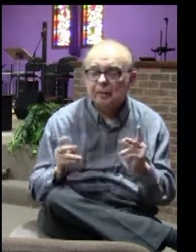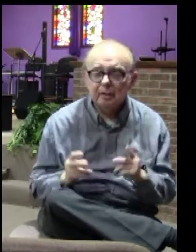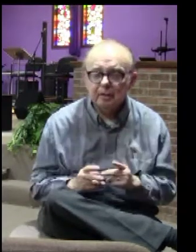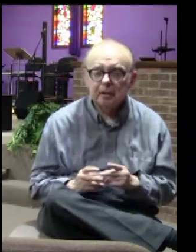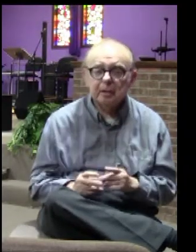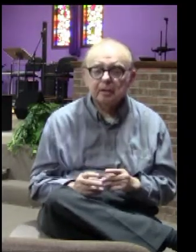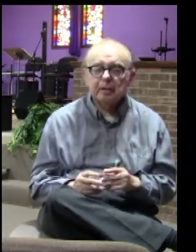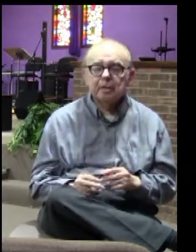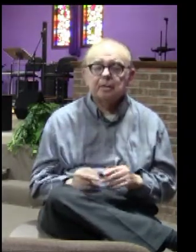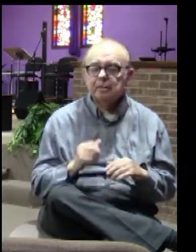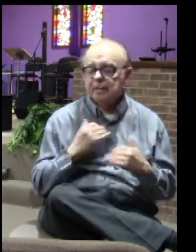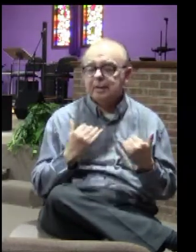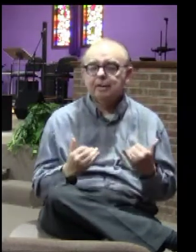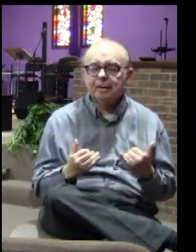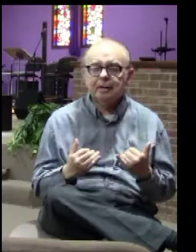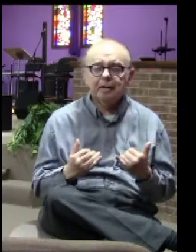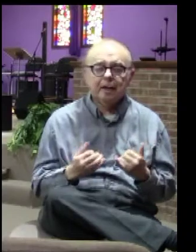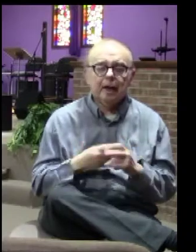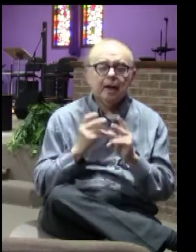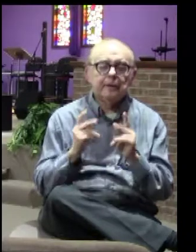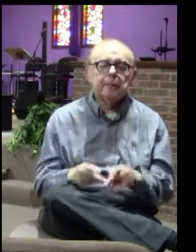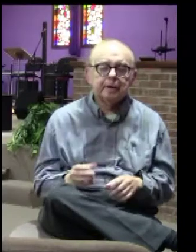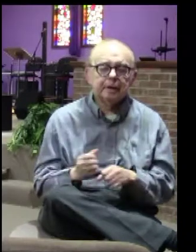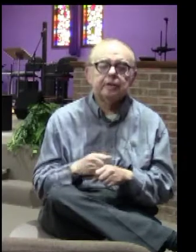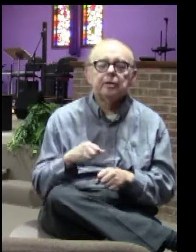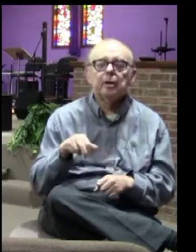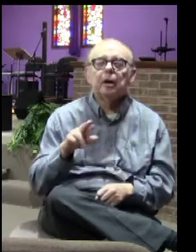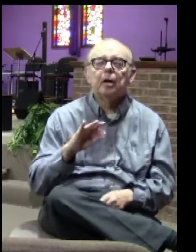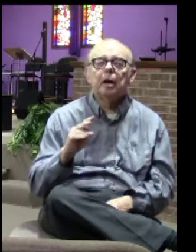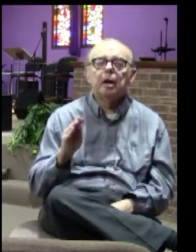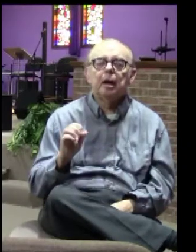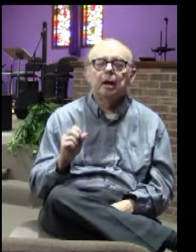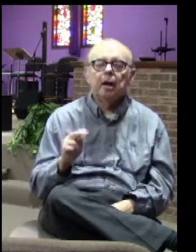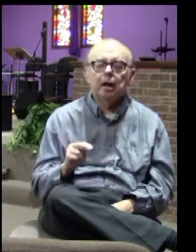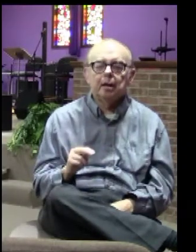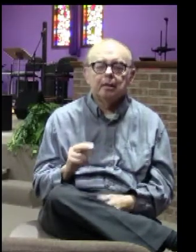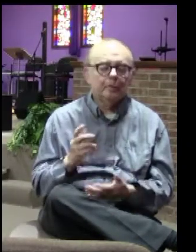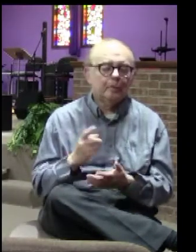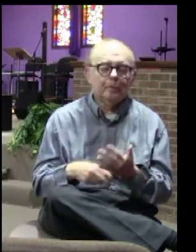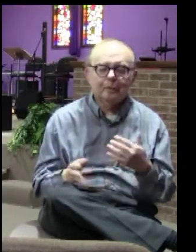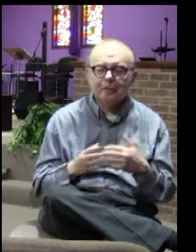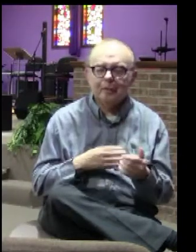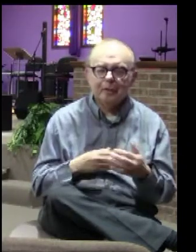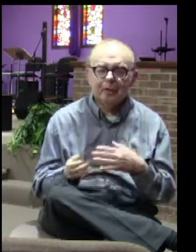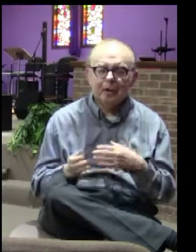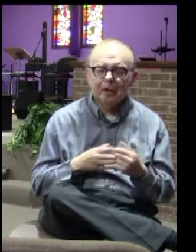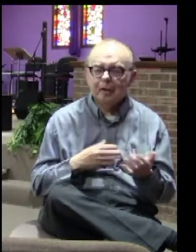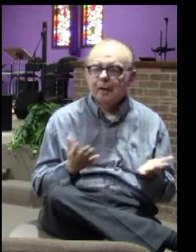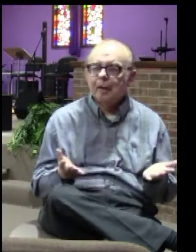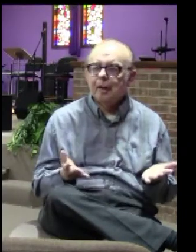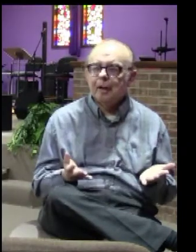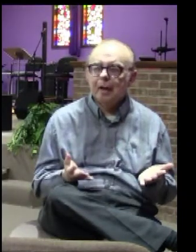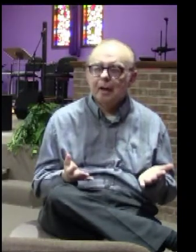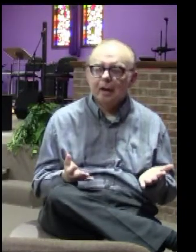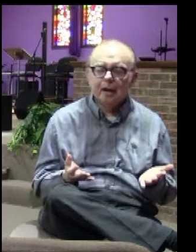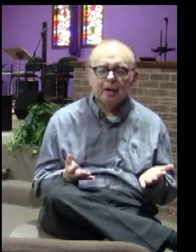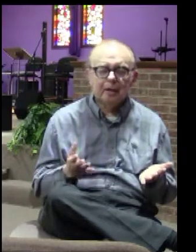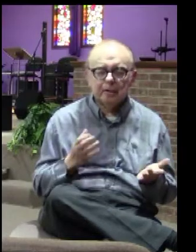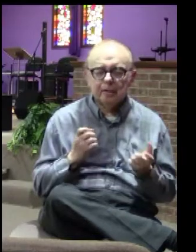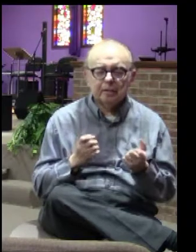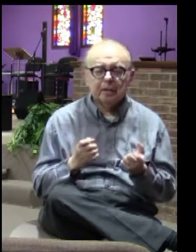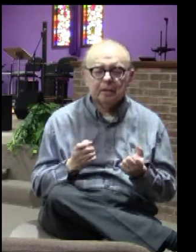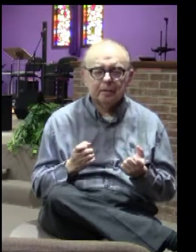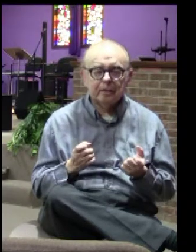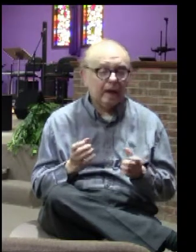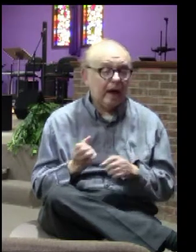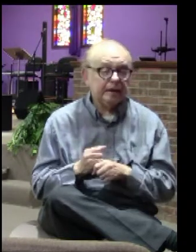like they do today. Today they give everybody ribbons, right? So it's like, okay, whatever. Kids run and they say, why don't you run faster? Why?